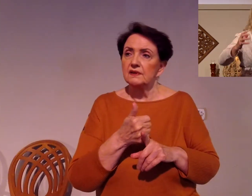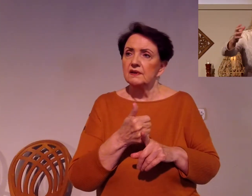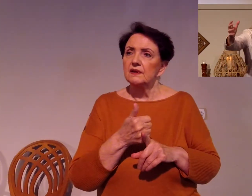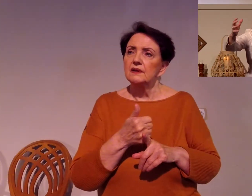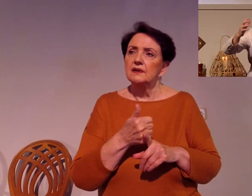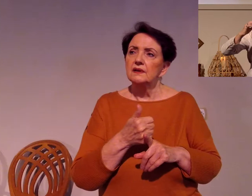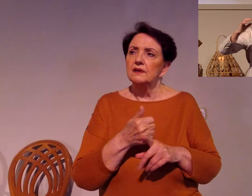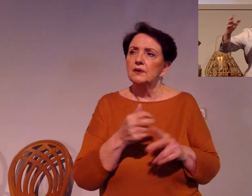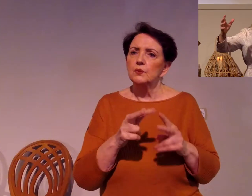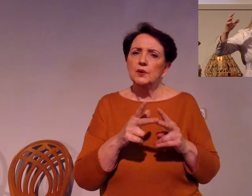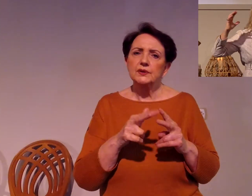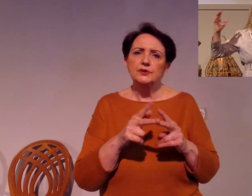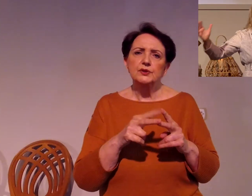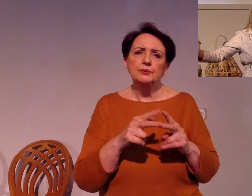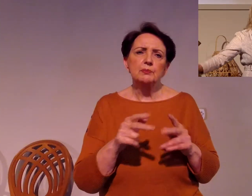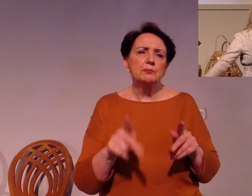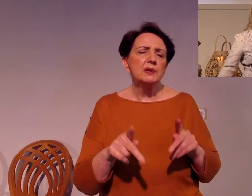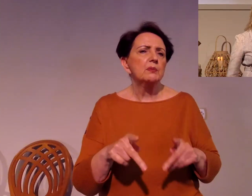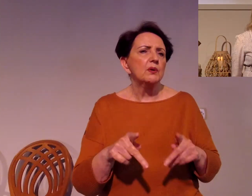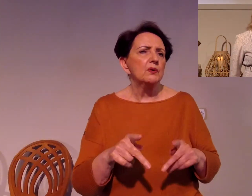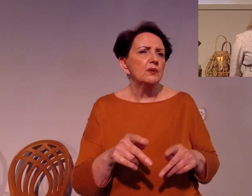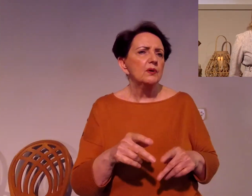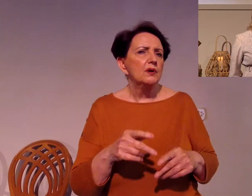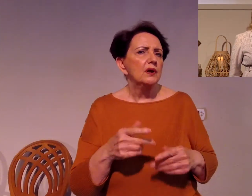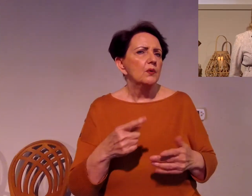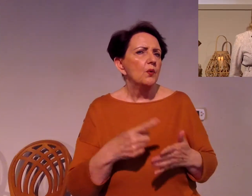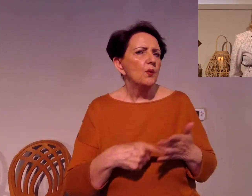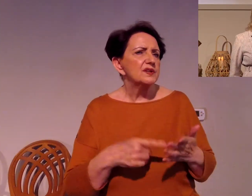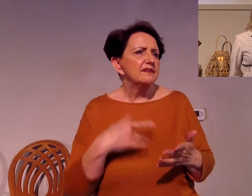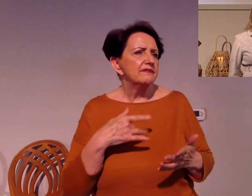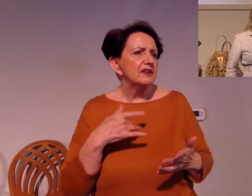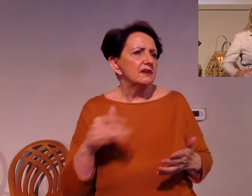Yeah. One or two people, just shout out, what was that like?